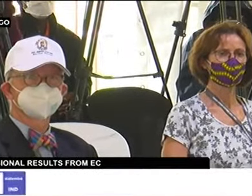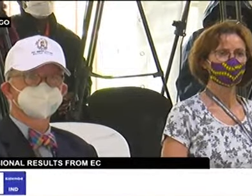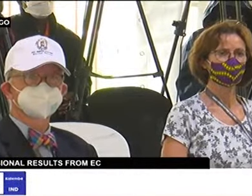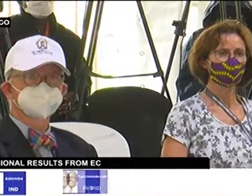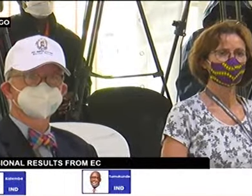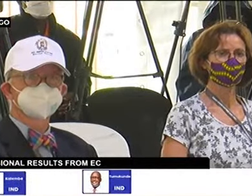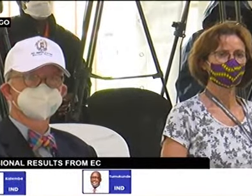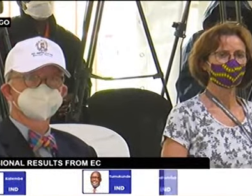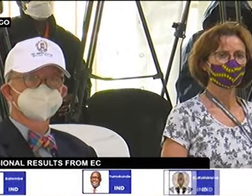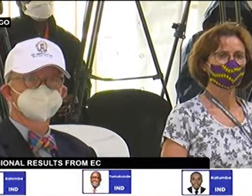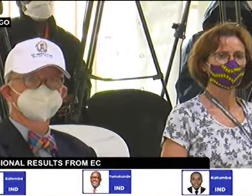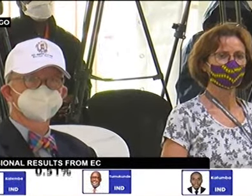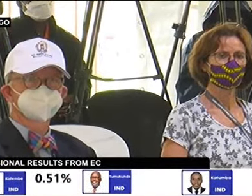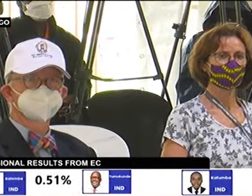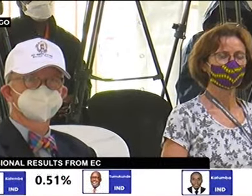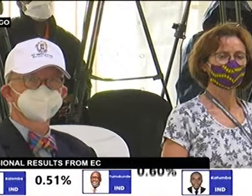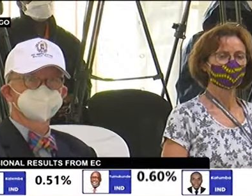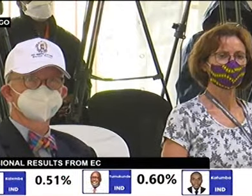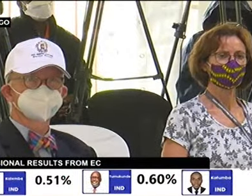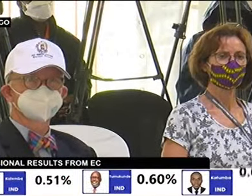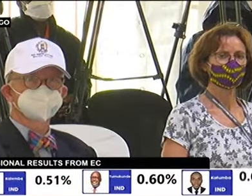at each polling station.